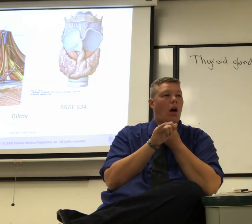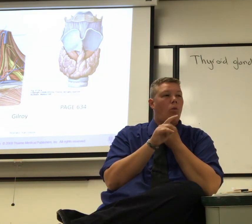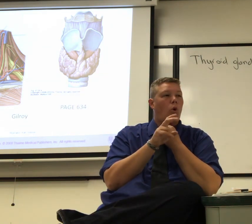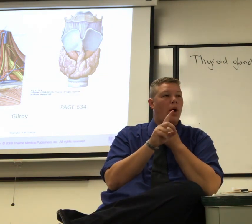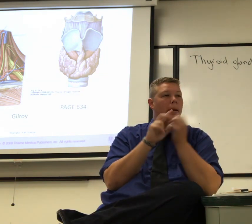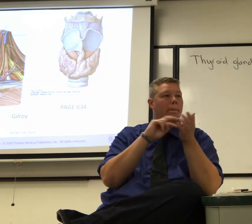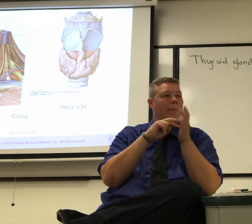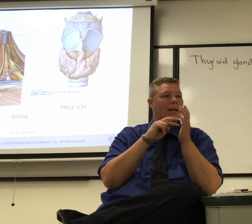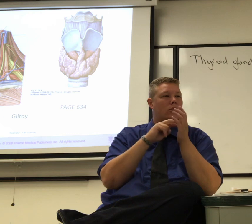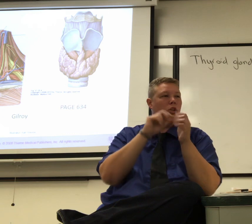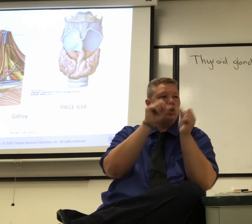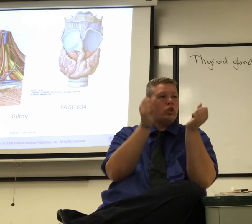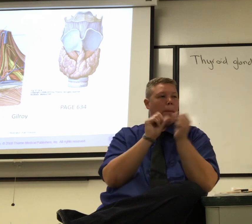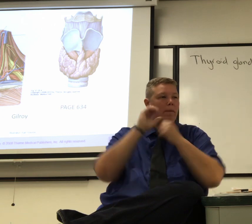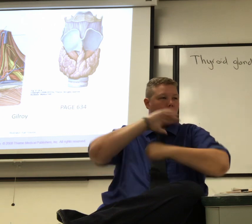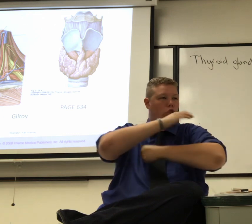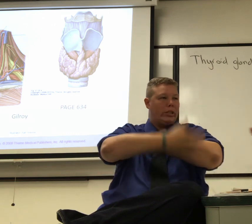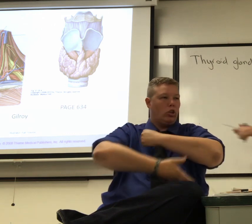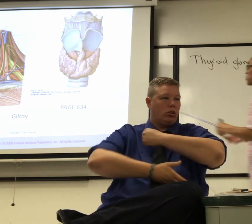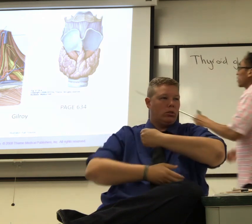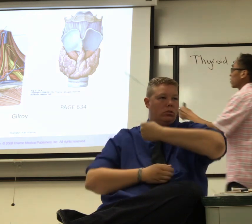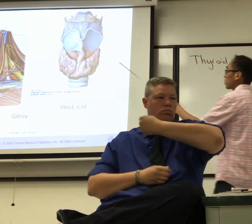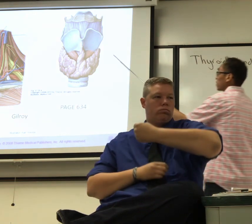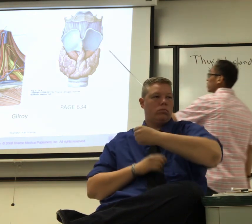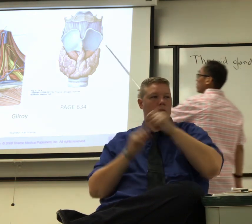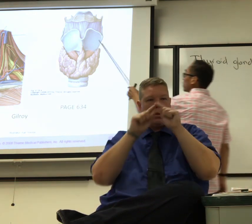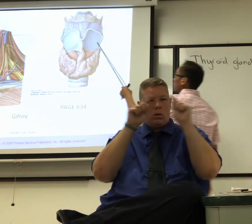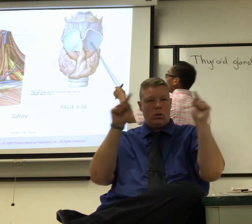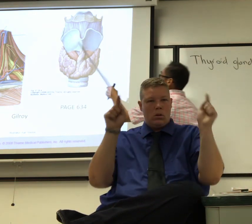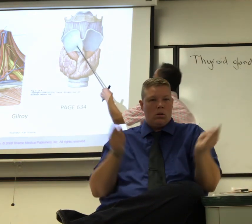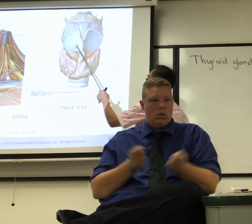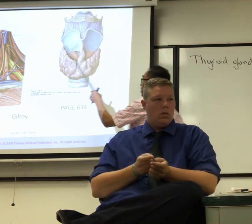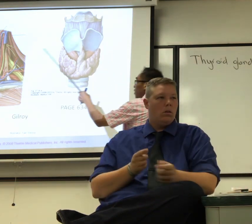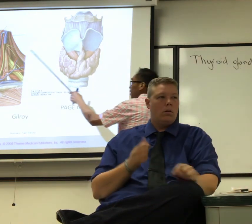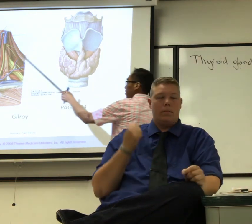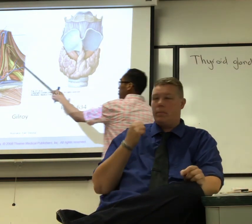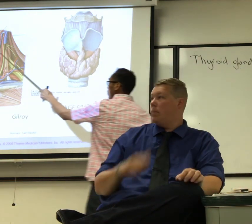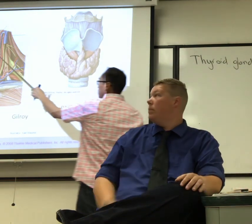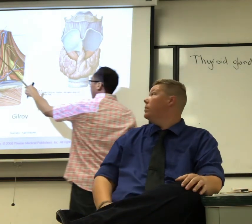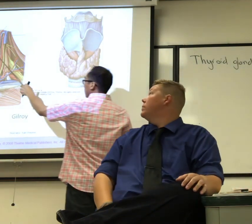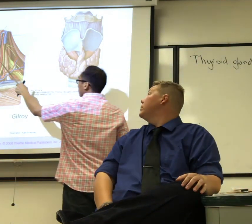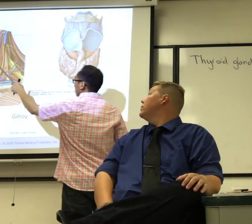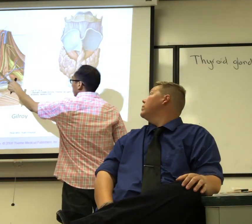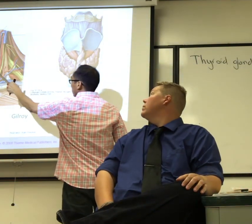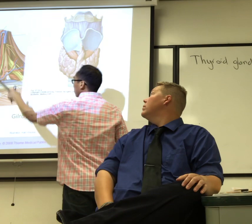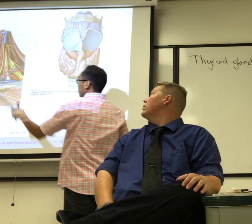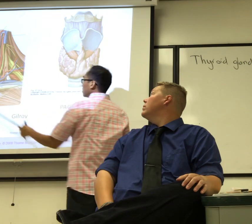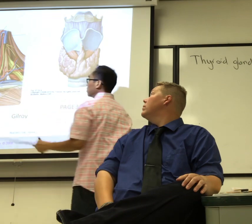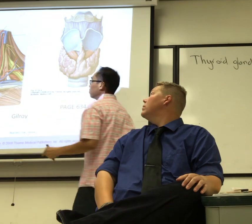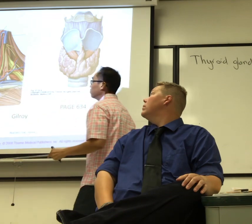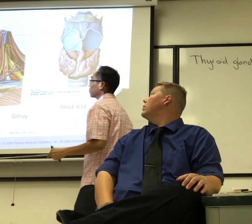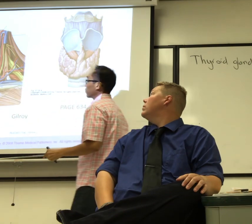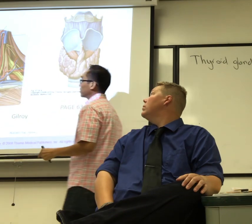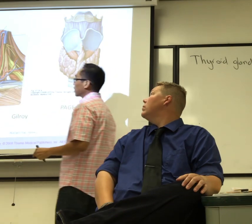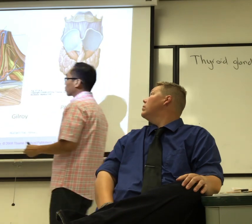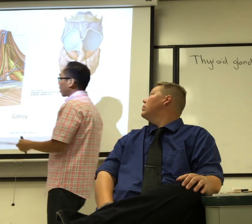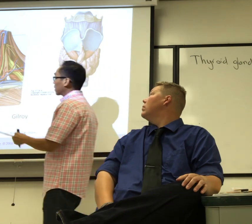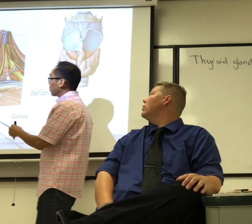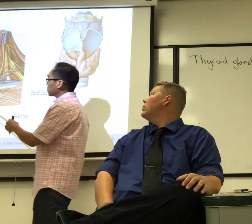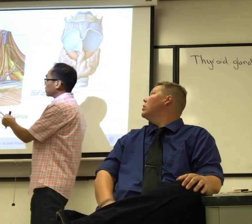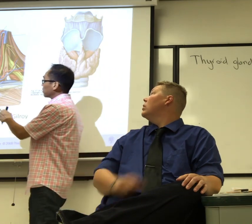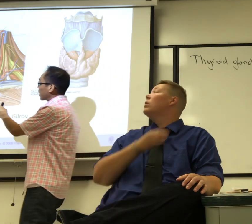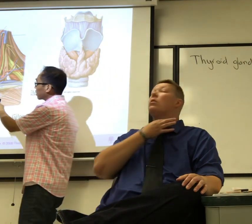Now, so let me point to it. Thyroid means shield shape. So the thyroid